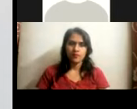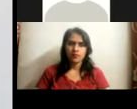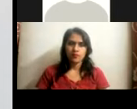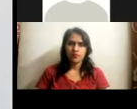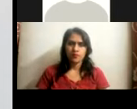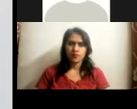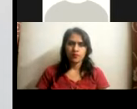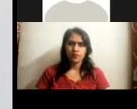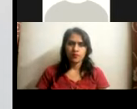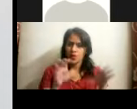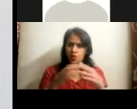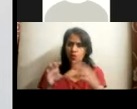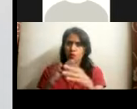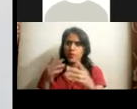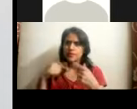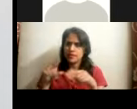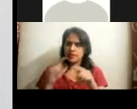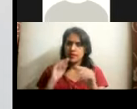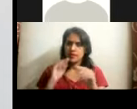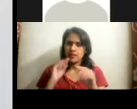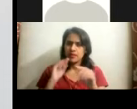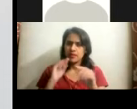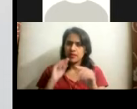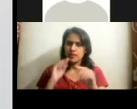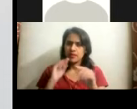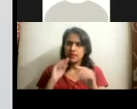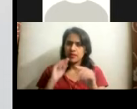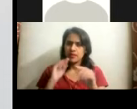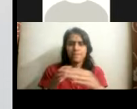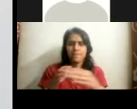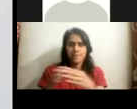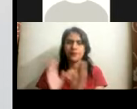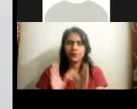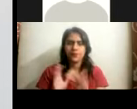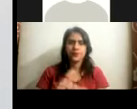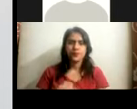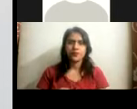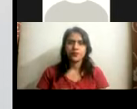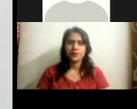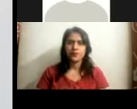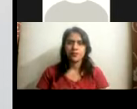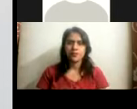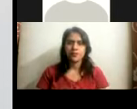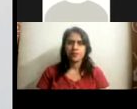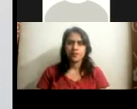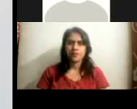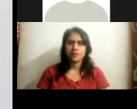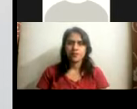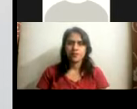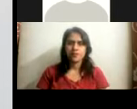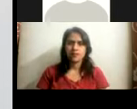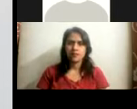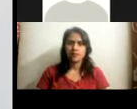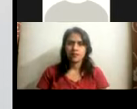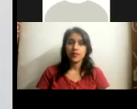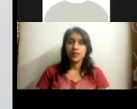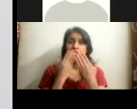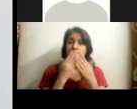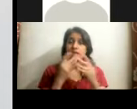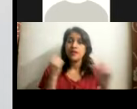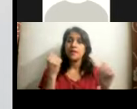each group? So in each breakout room, the breakout room's name has been changed to the type of study that